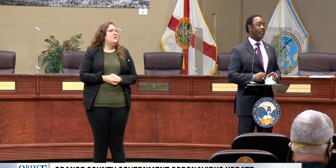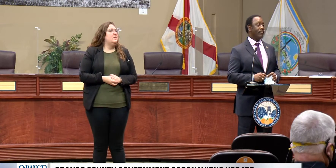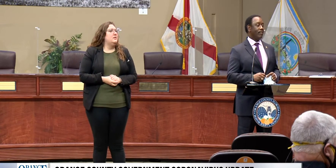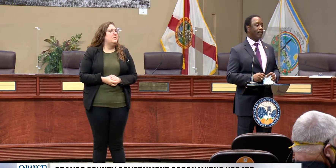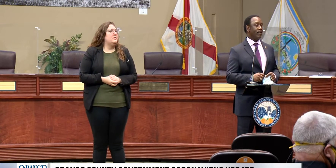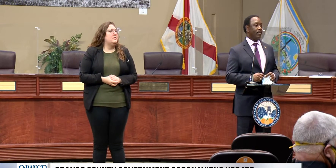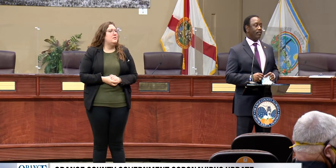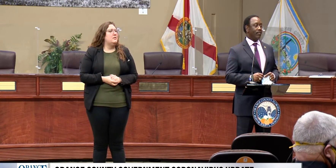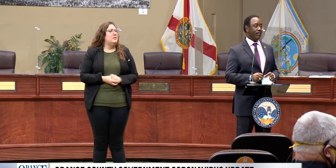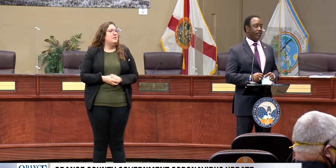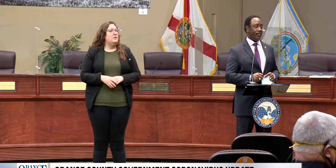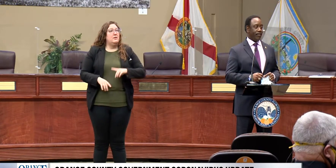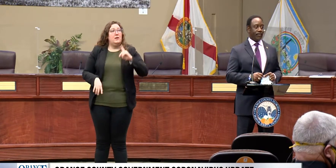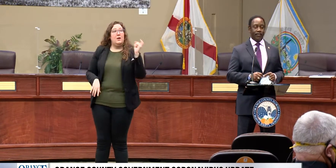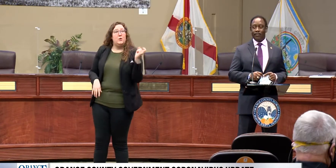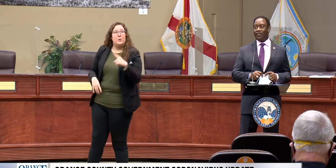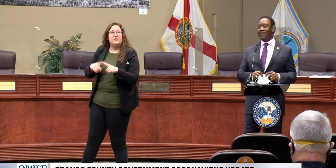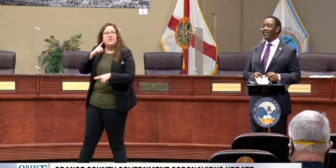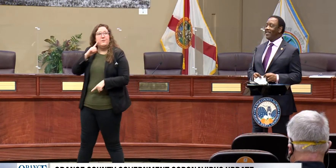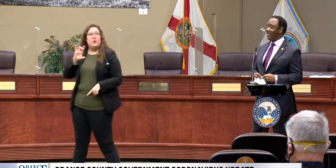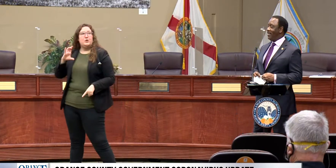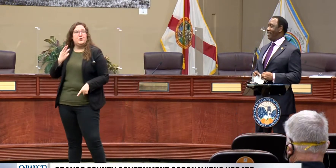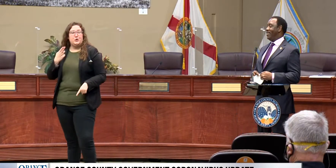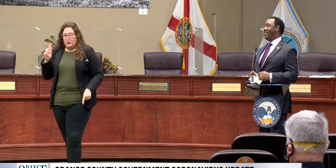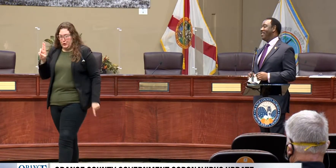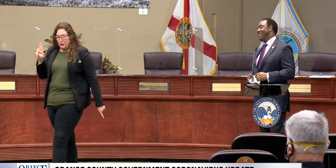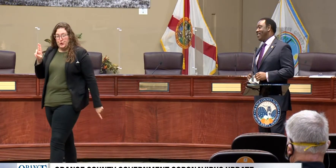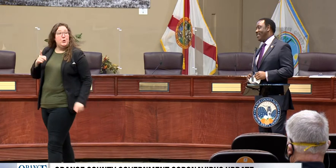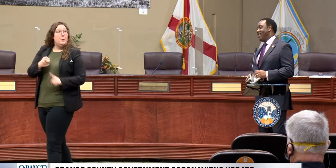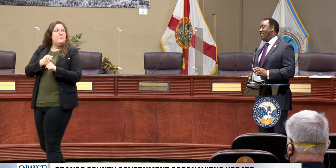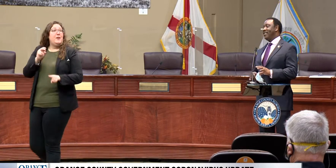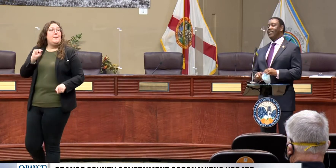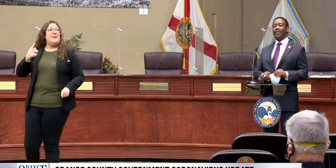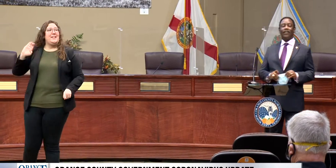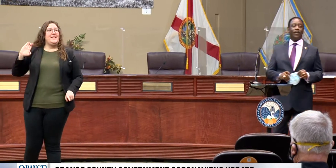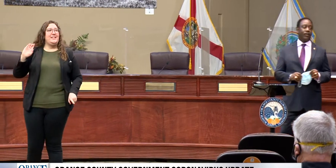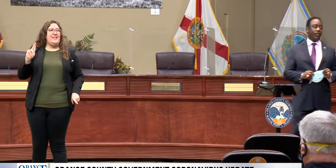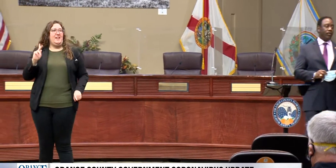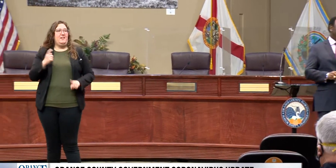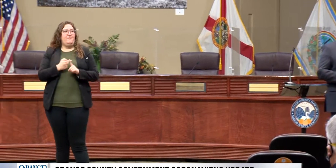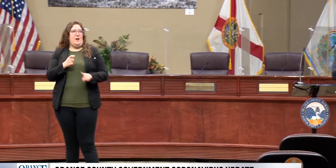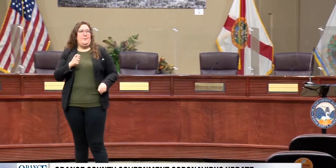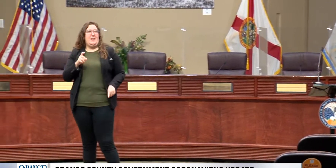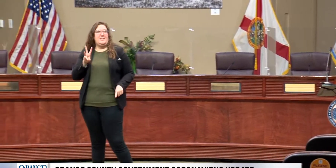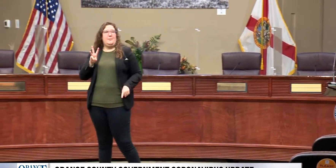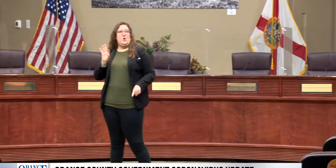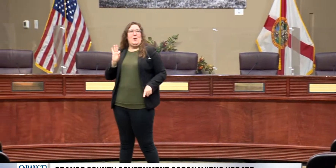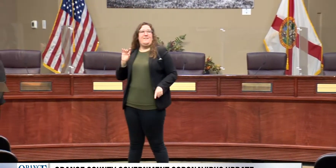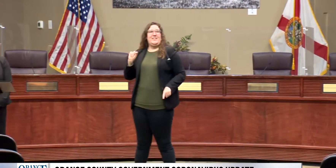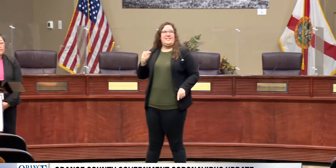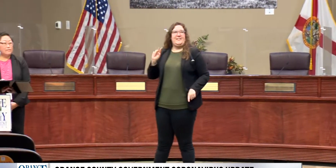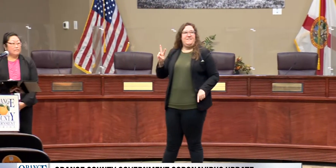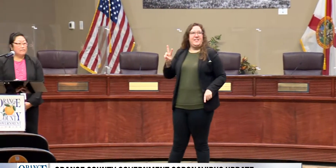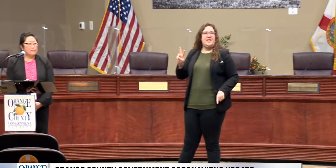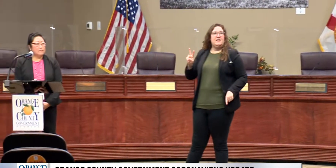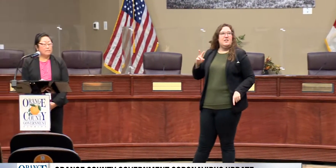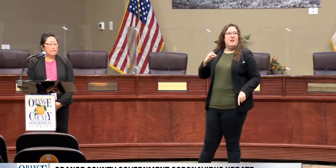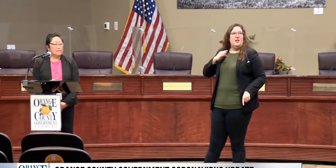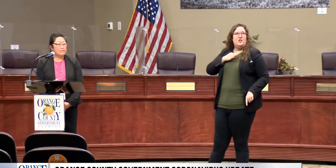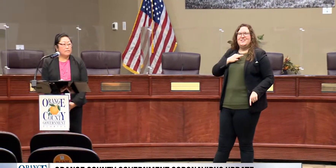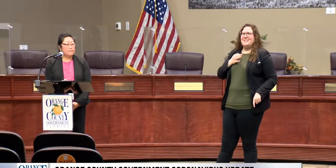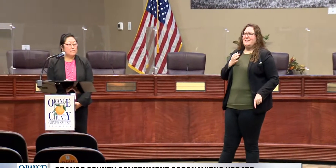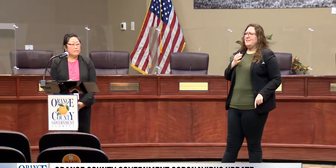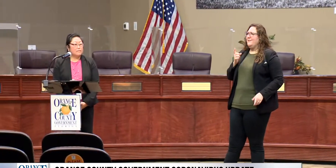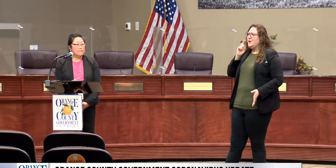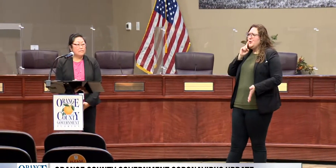Hey, this question is for Alvina Chu, coming from Nick with WFTV. He's asking, are there any signs Central Florida